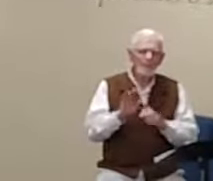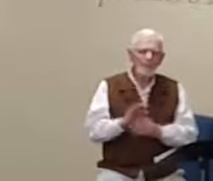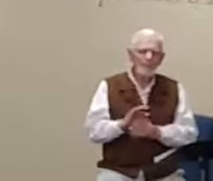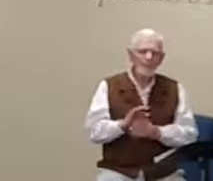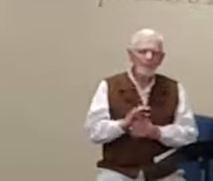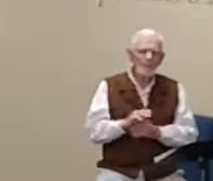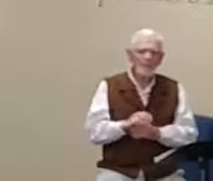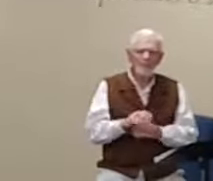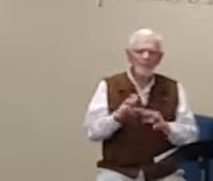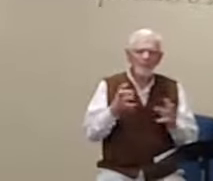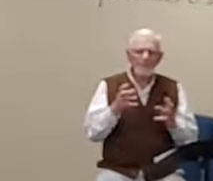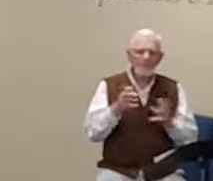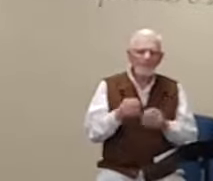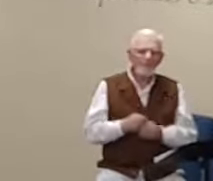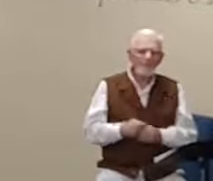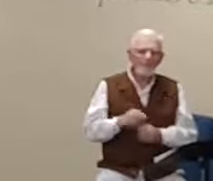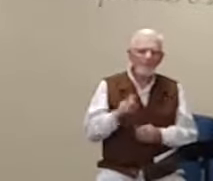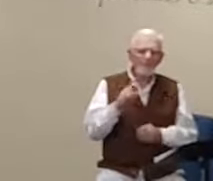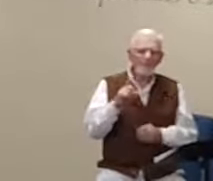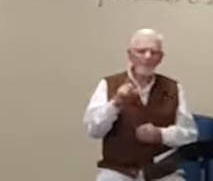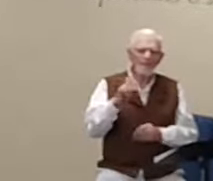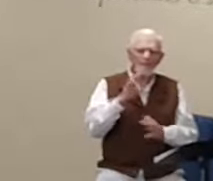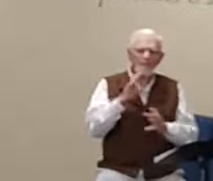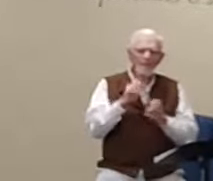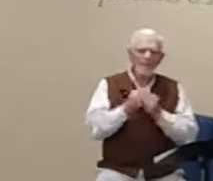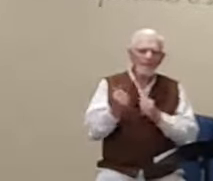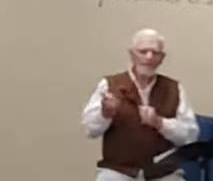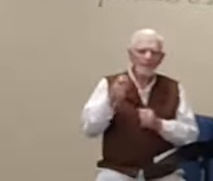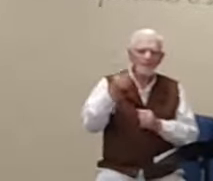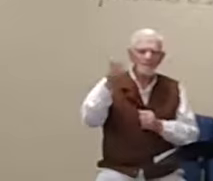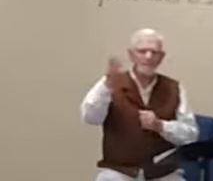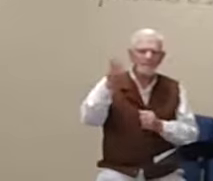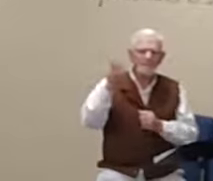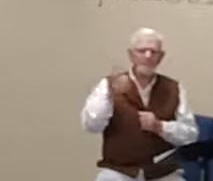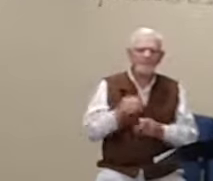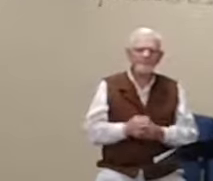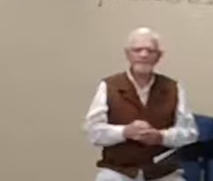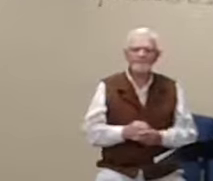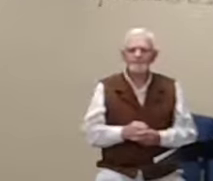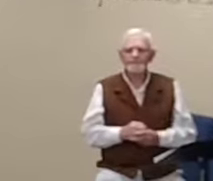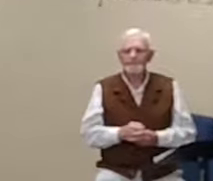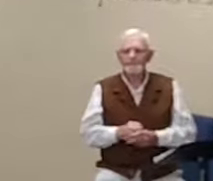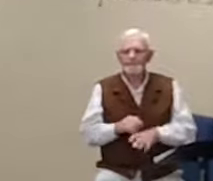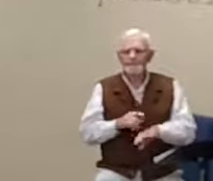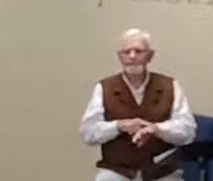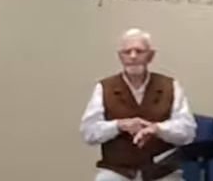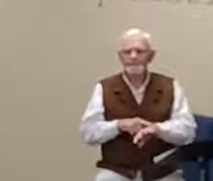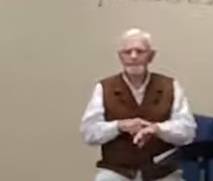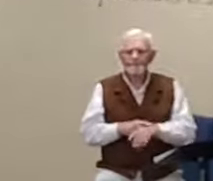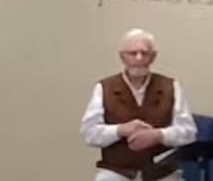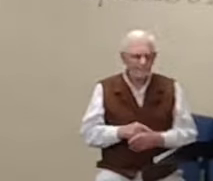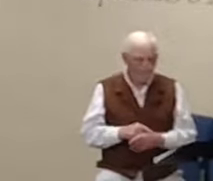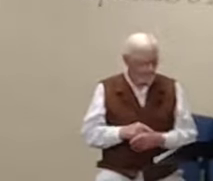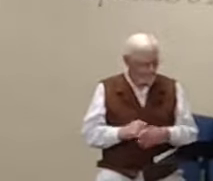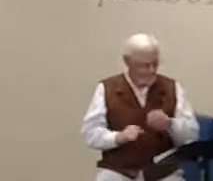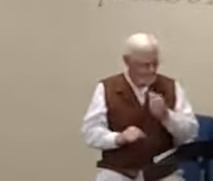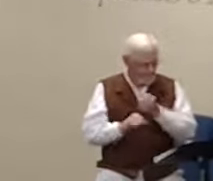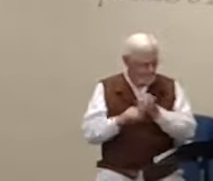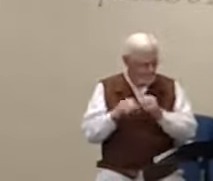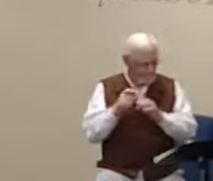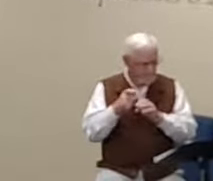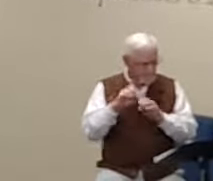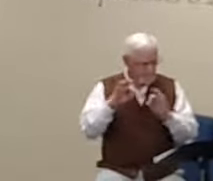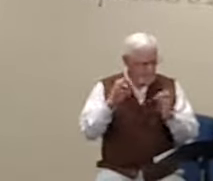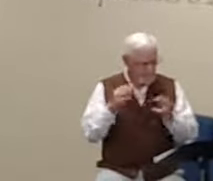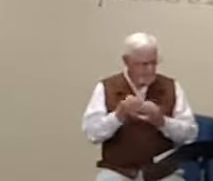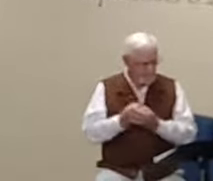me about preaching also around that time. And then as a result of divorce in the family and being